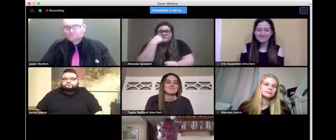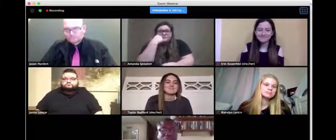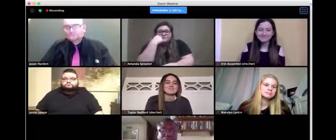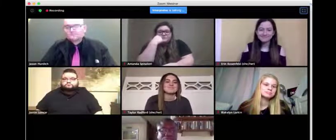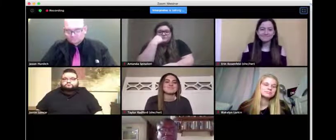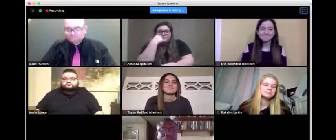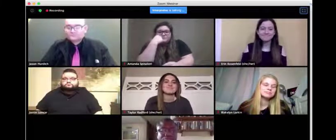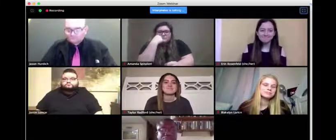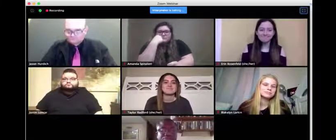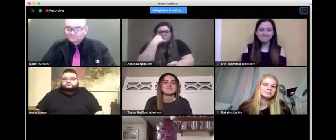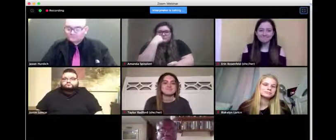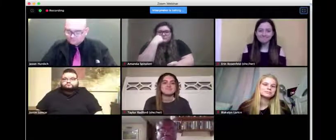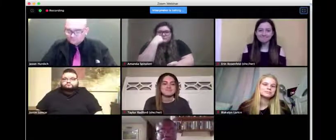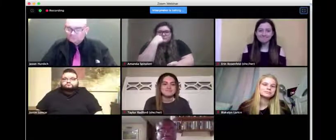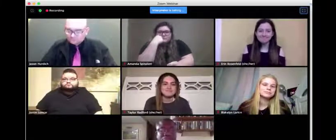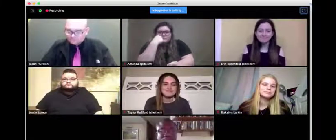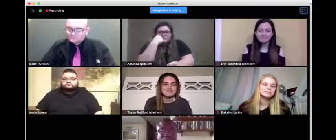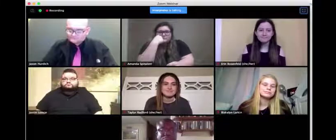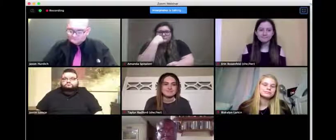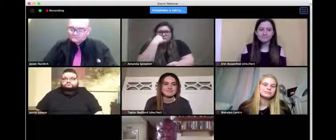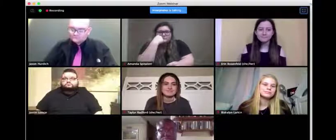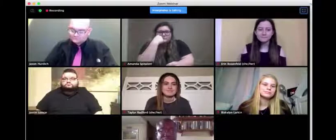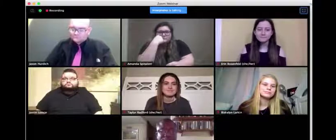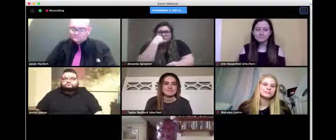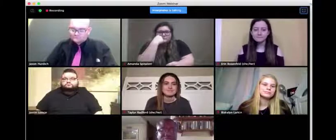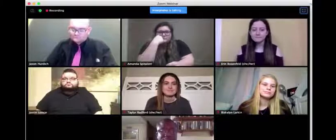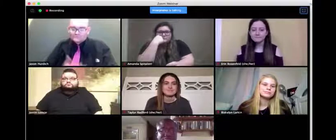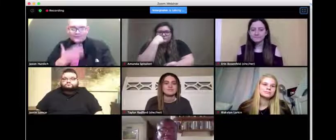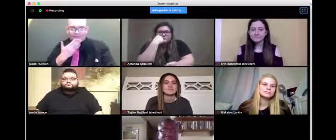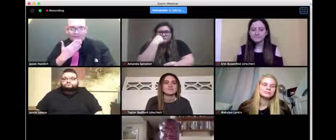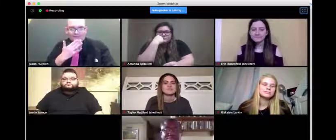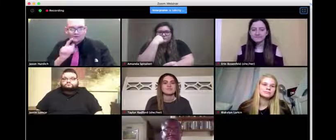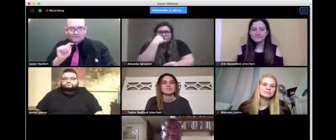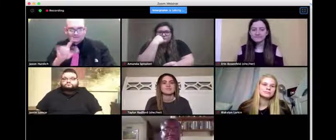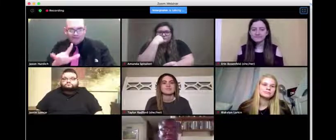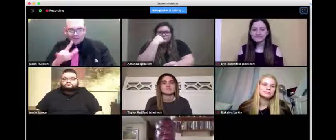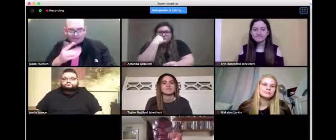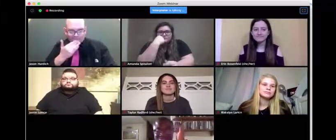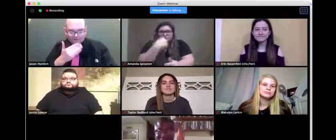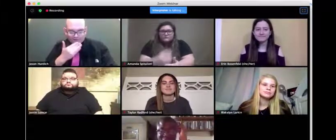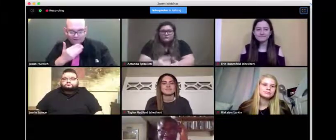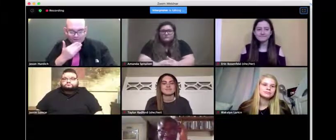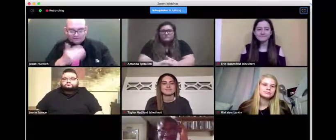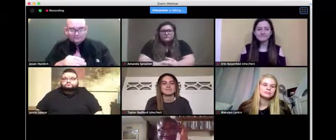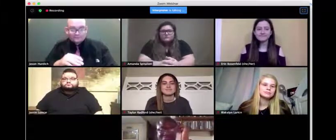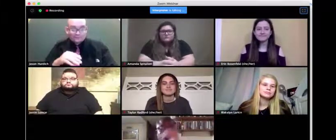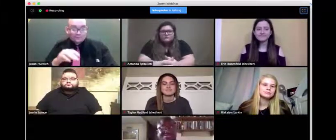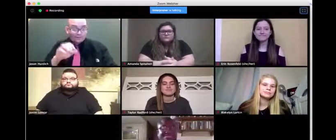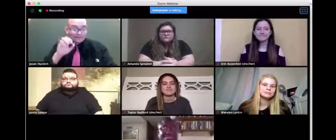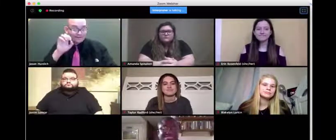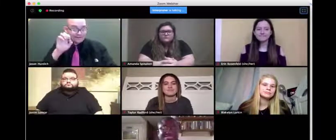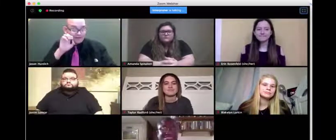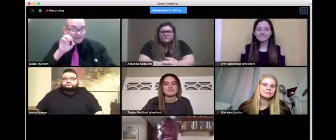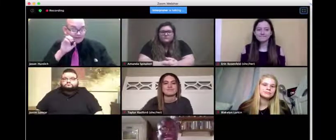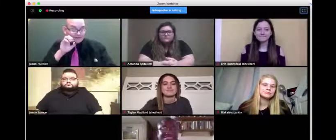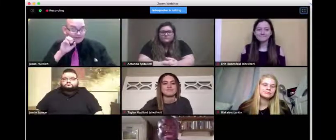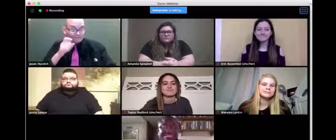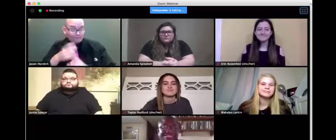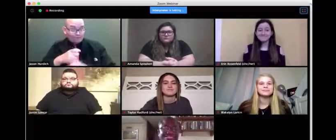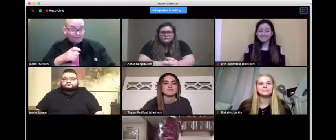Okay, thank you, Taylor. So Erin from Chicago, Illinois. All